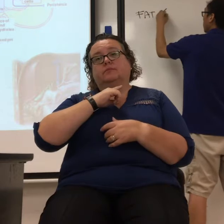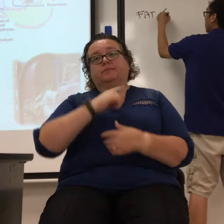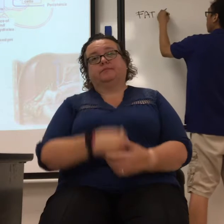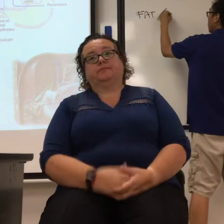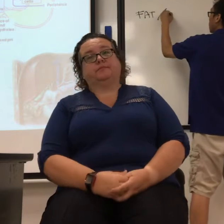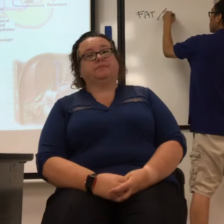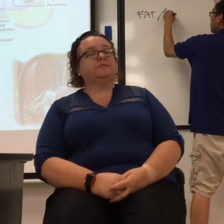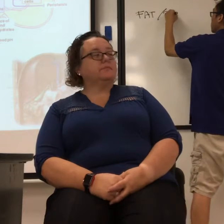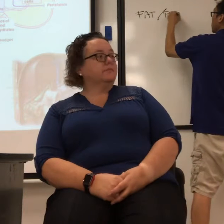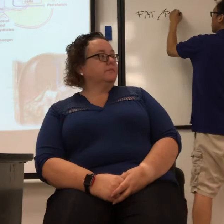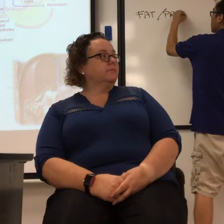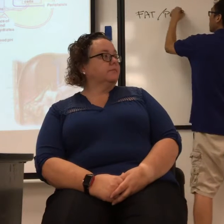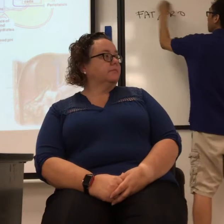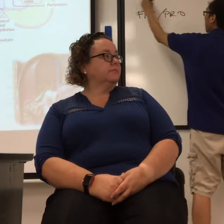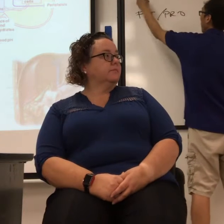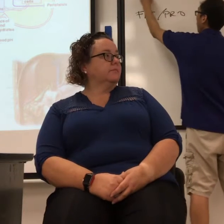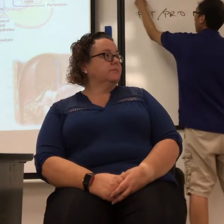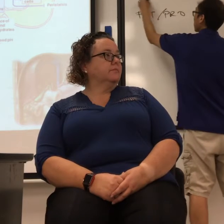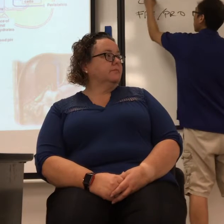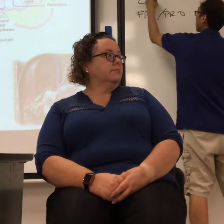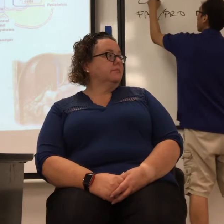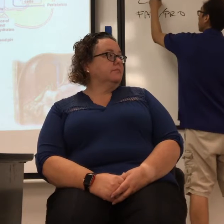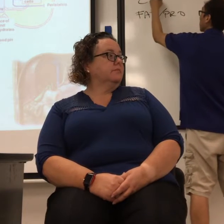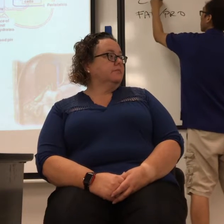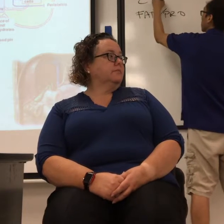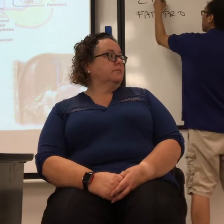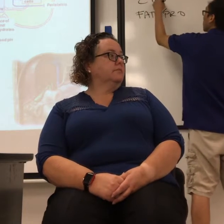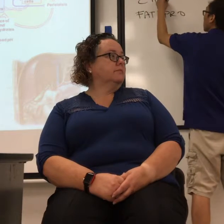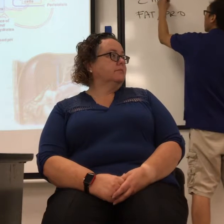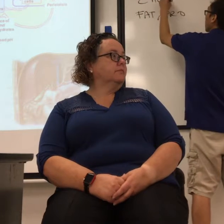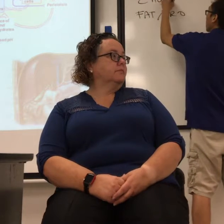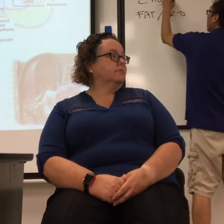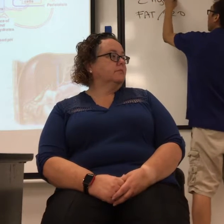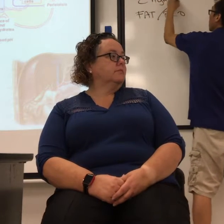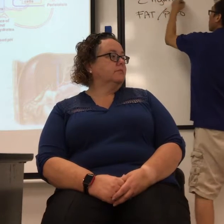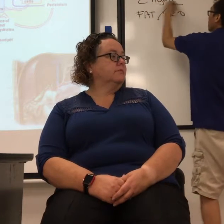fat or protein that's in the chyme,